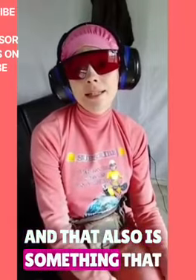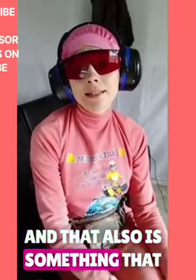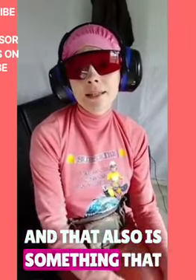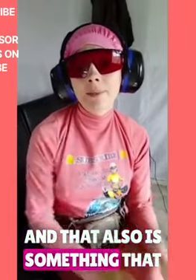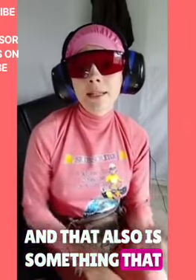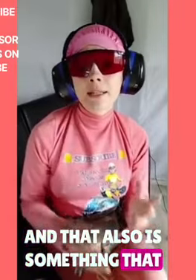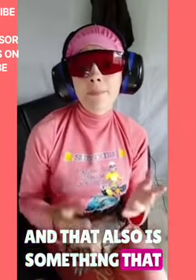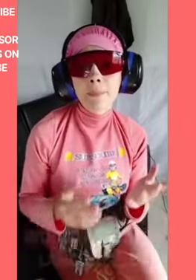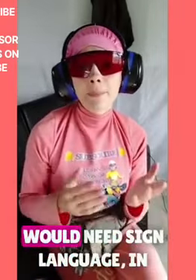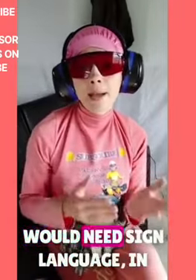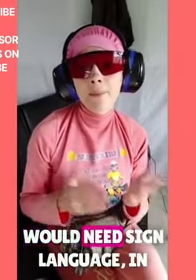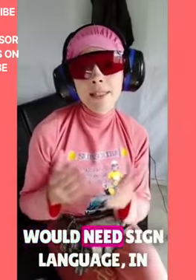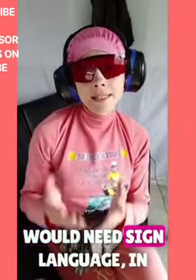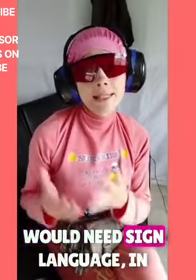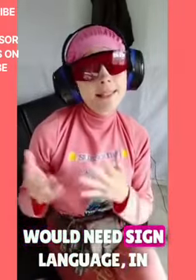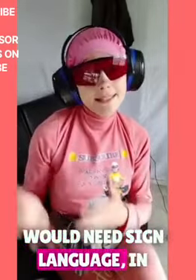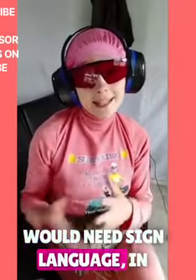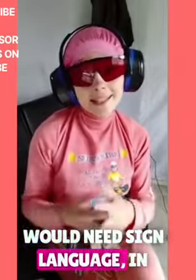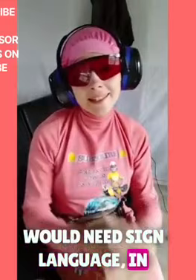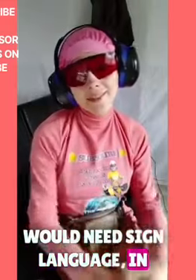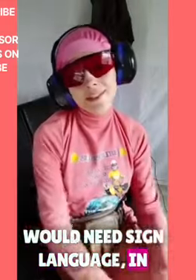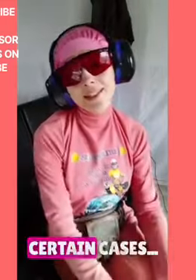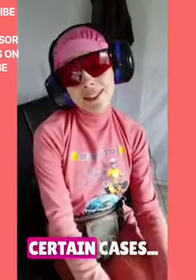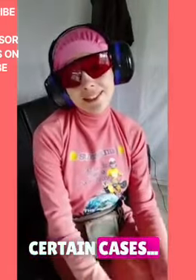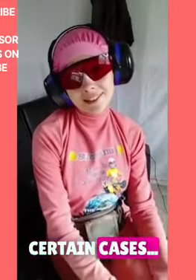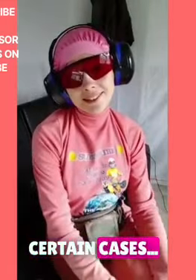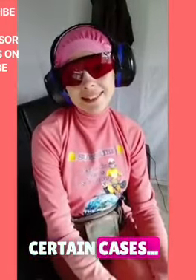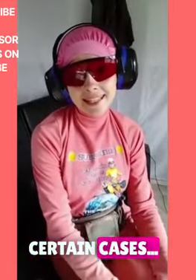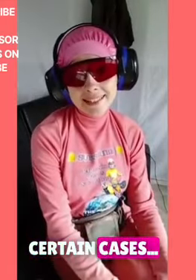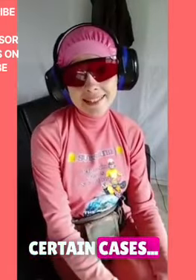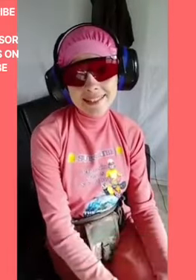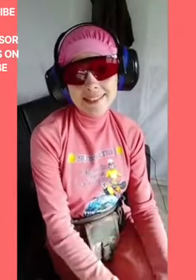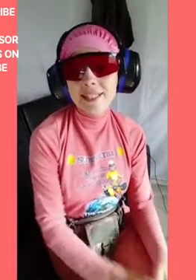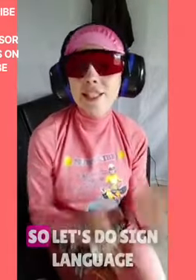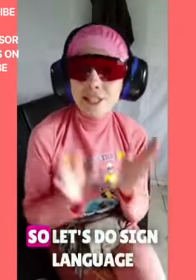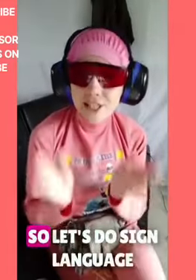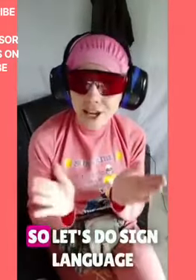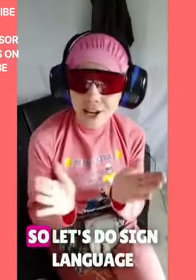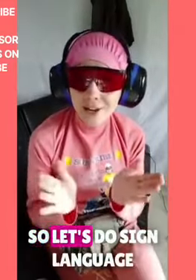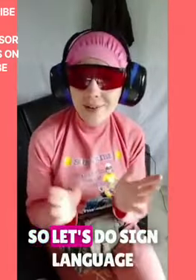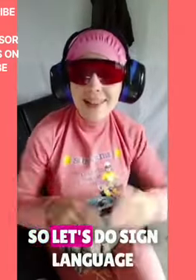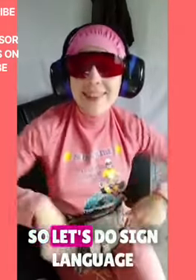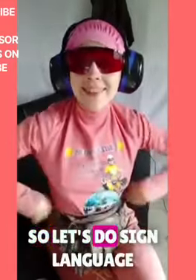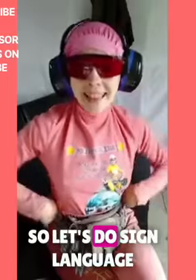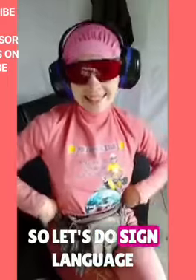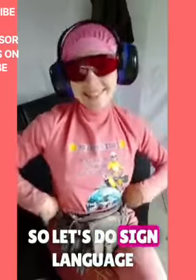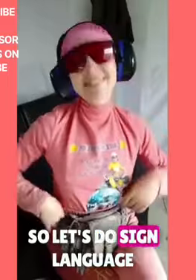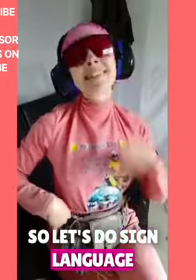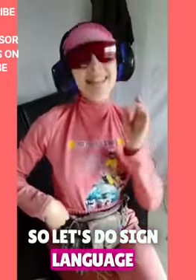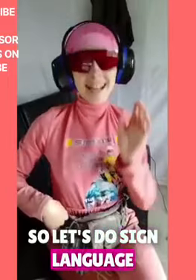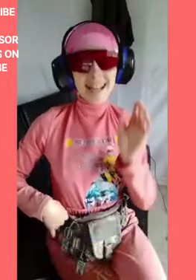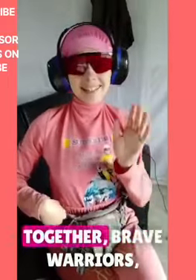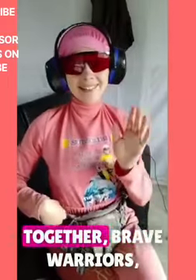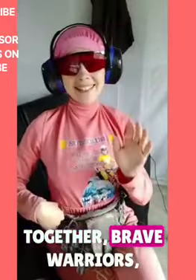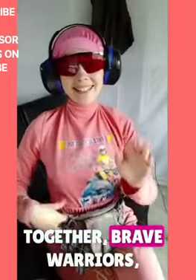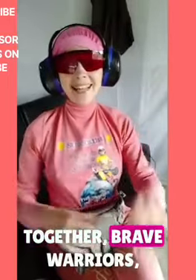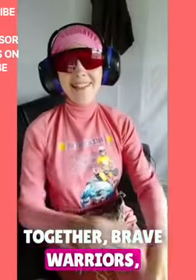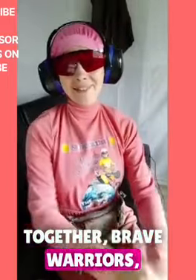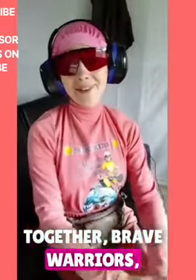something that would need sign language in certain cases. So let's do sign language together, brave warriors.